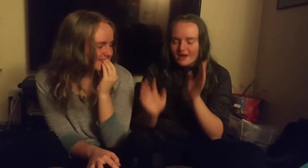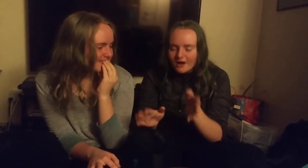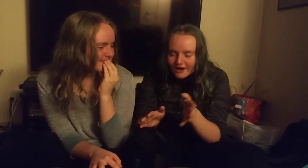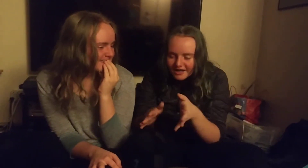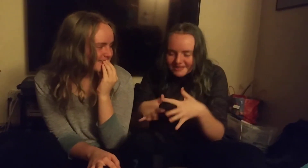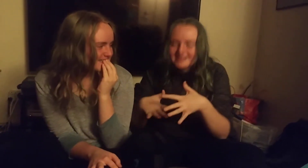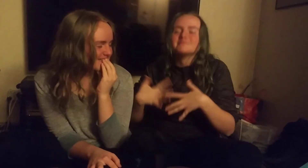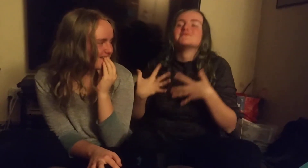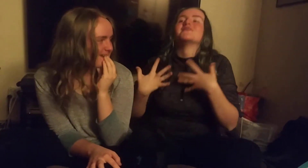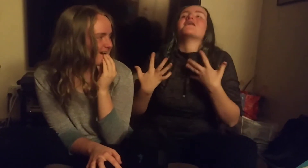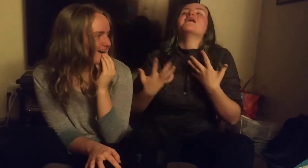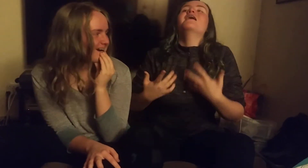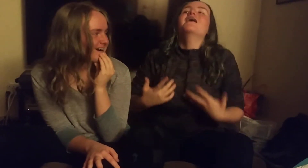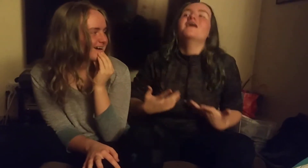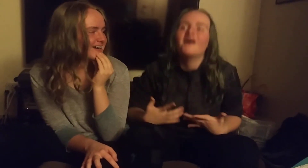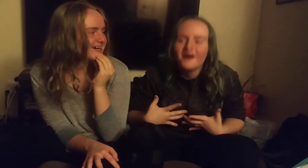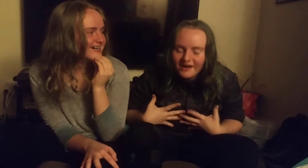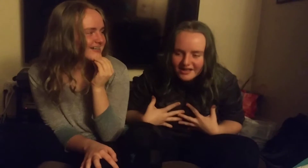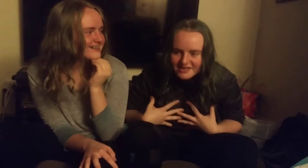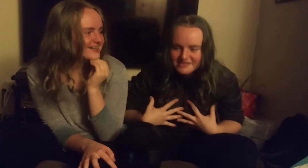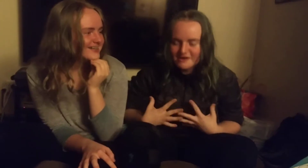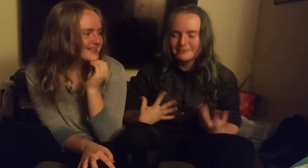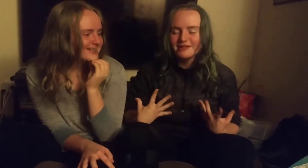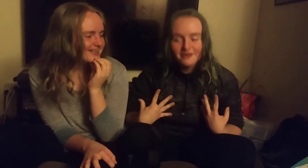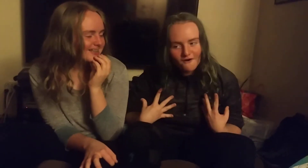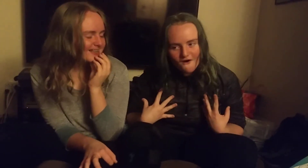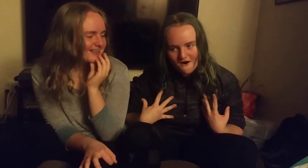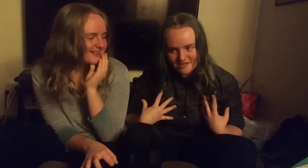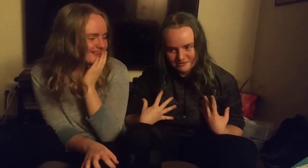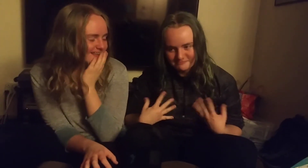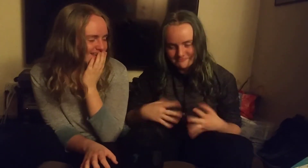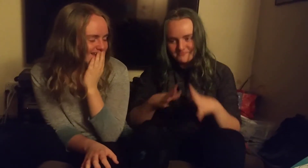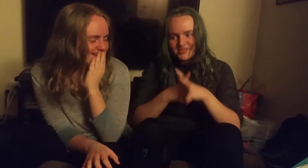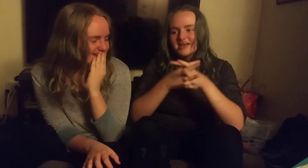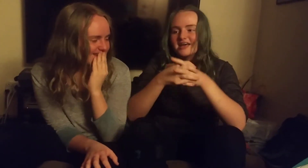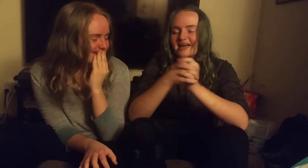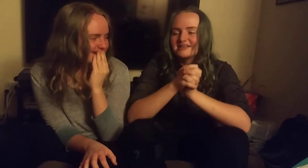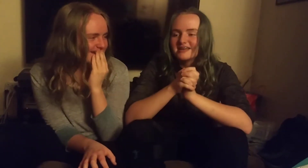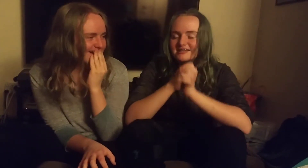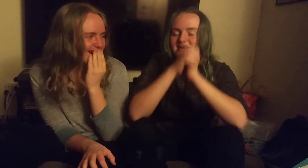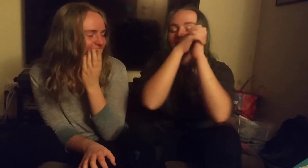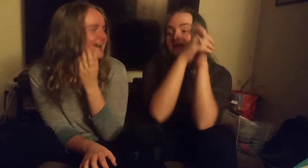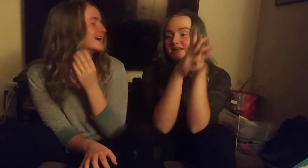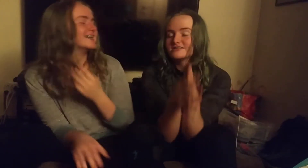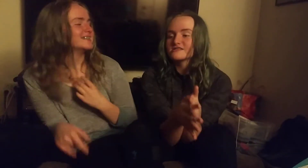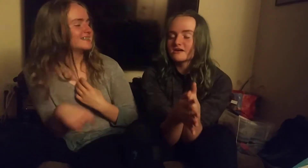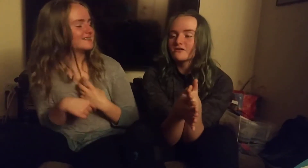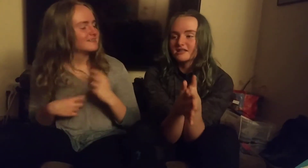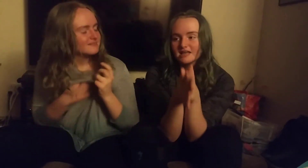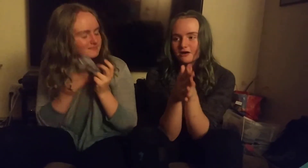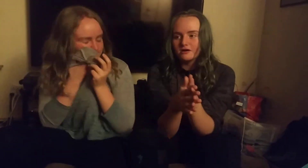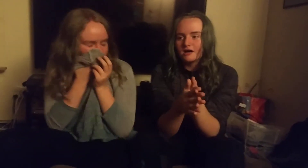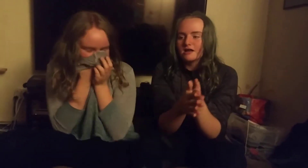I need to breathe. So I put it on, and then she's like, okay, now, and